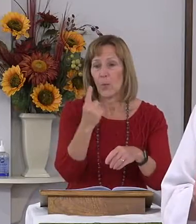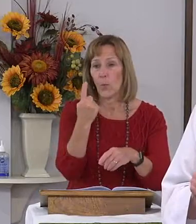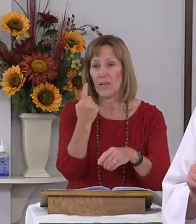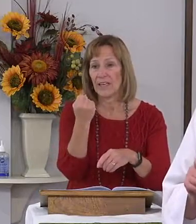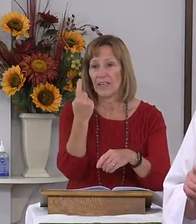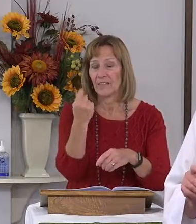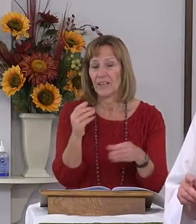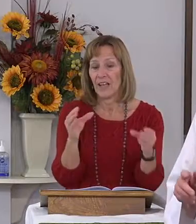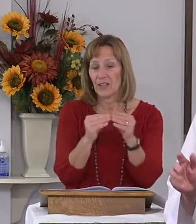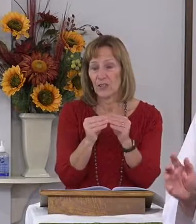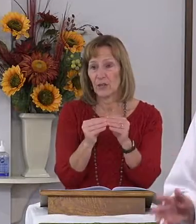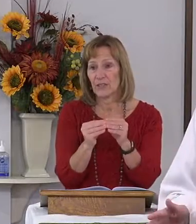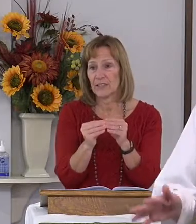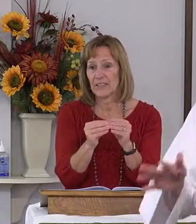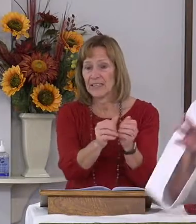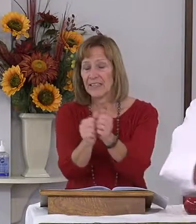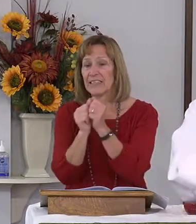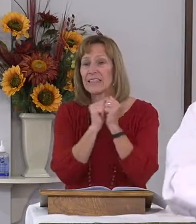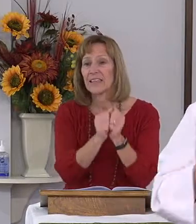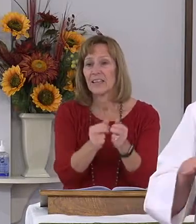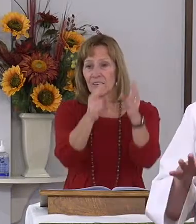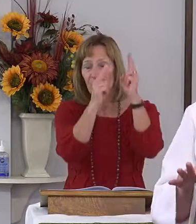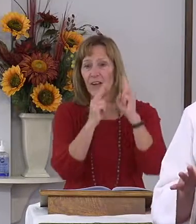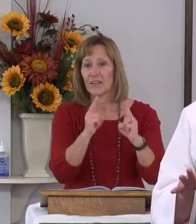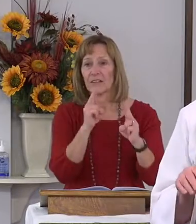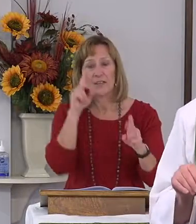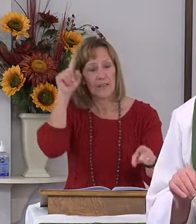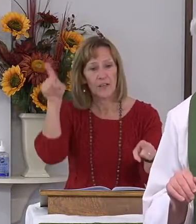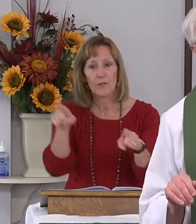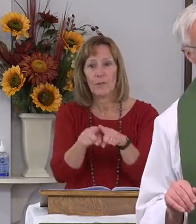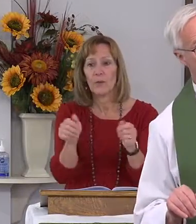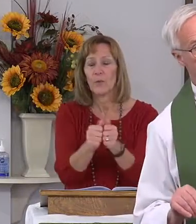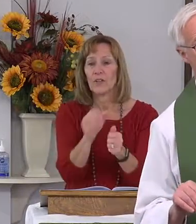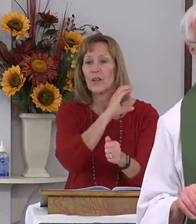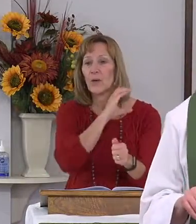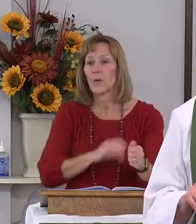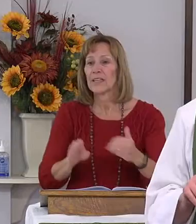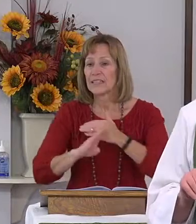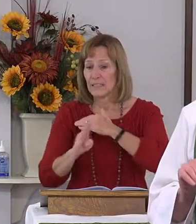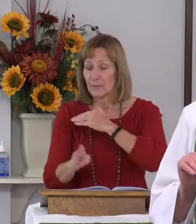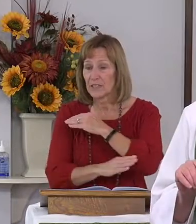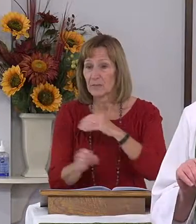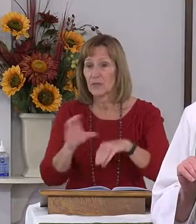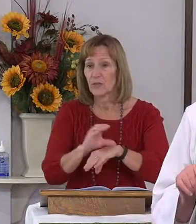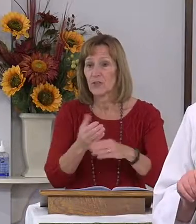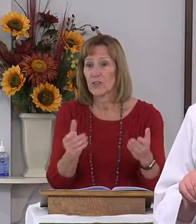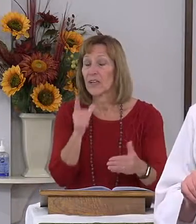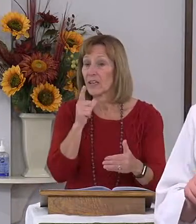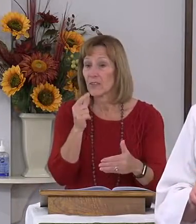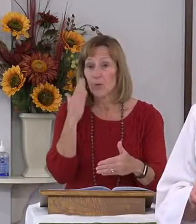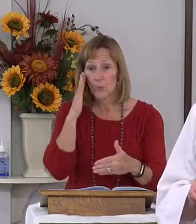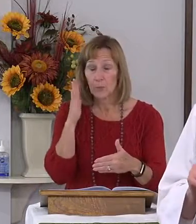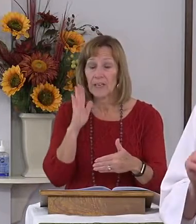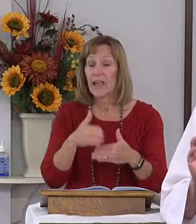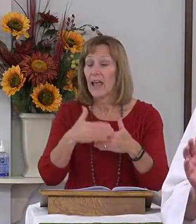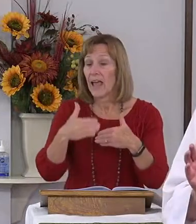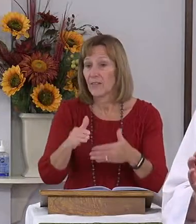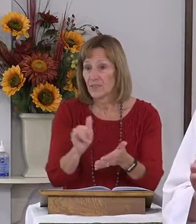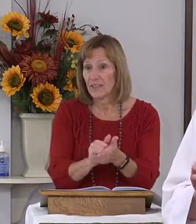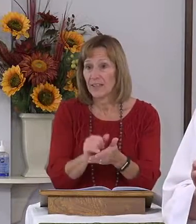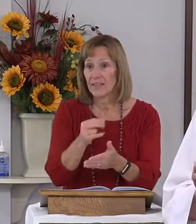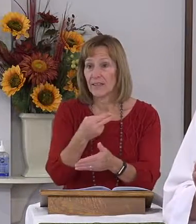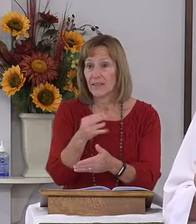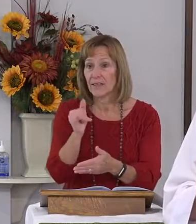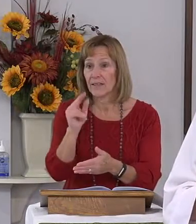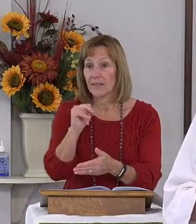service so that we can together honor the covenant we have with Christ Episcopal Church. There will be lunch afterwards in the Hints